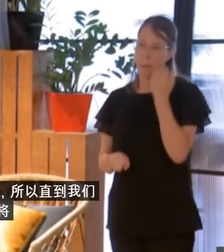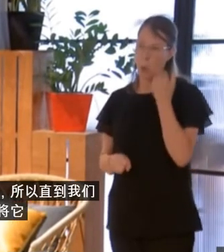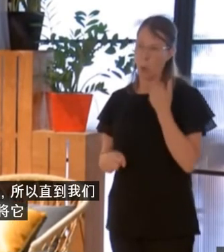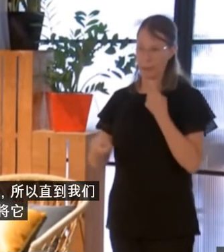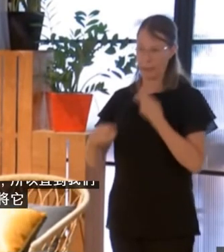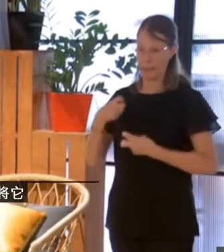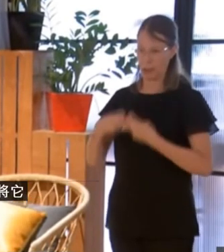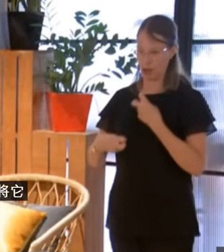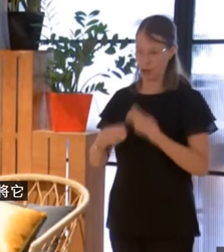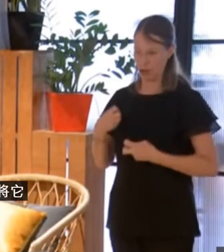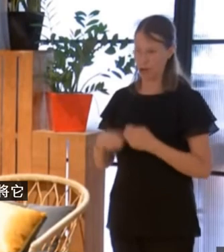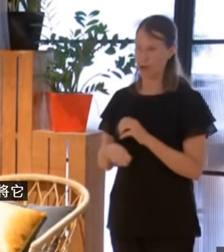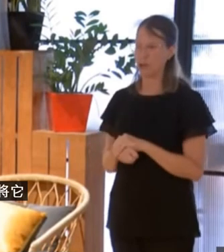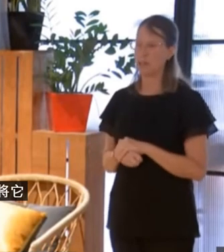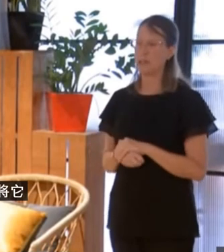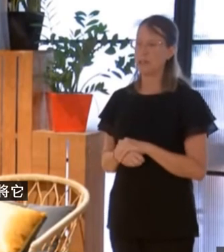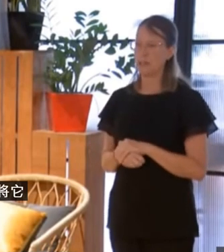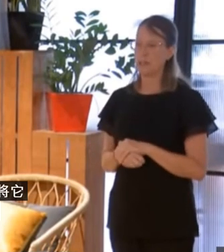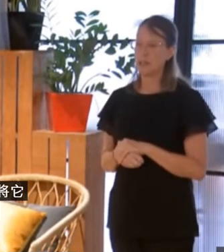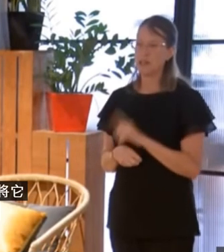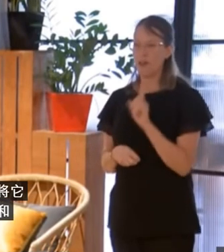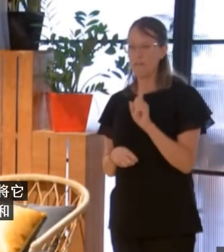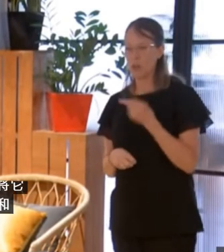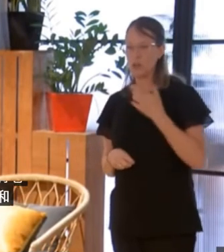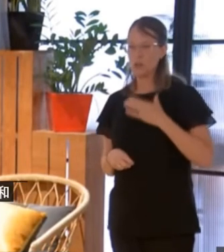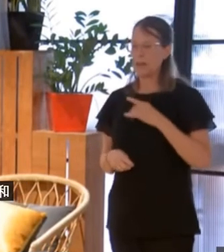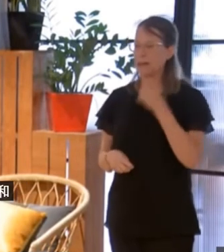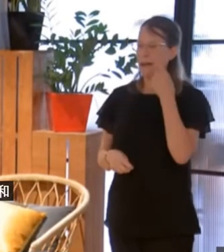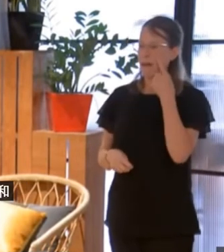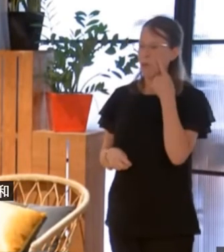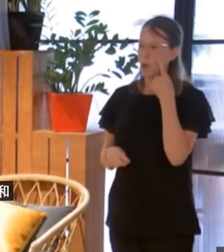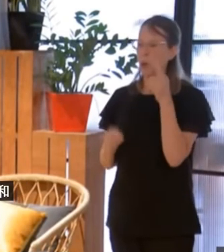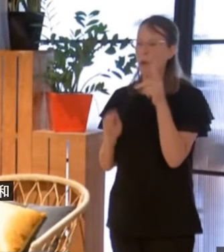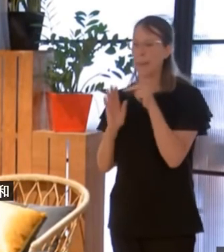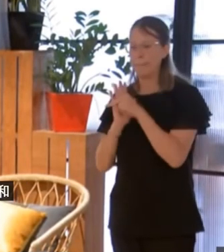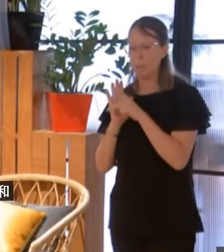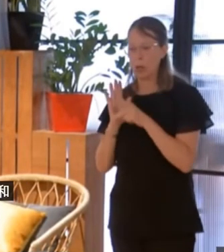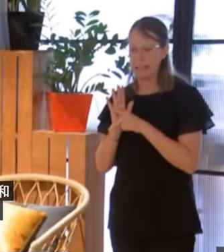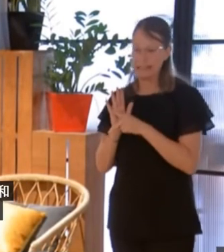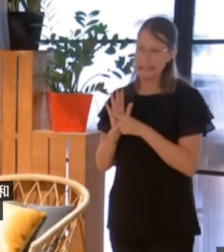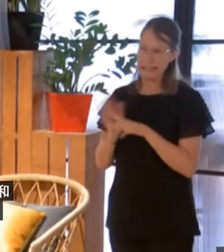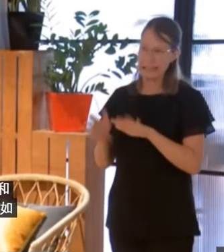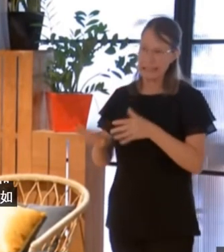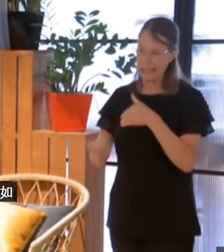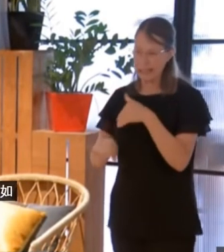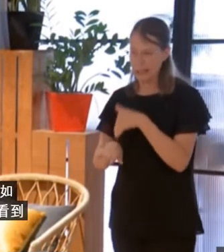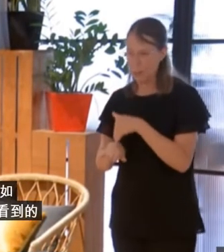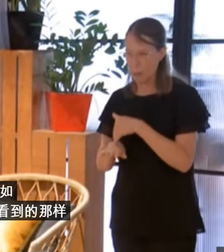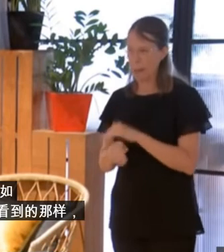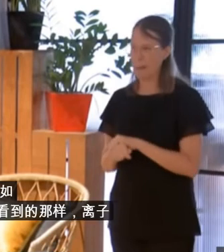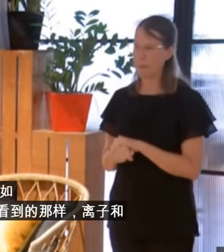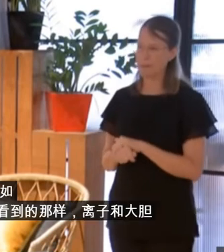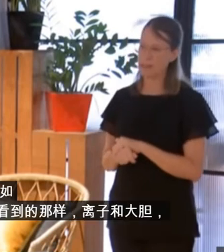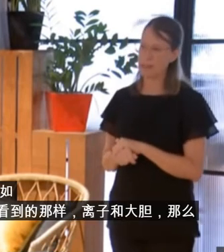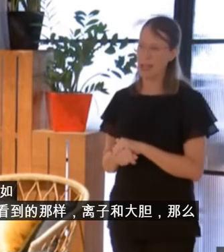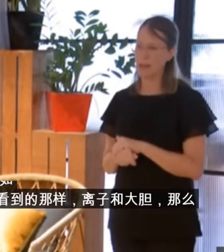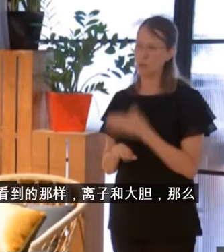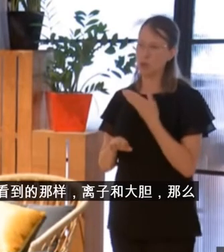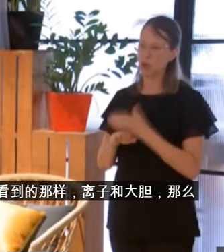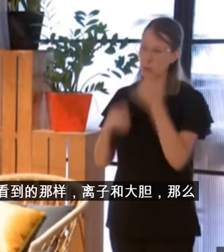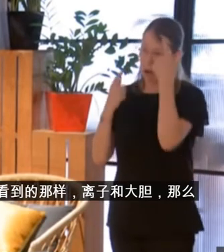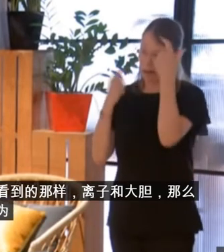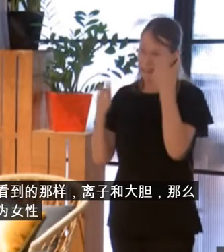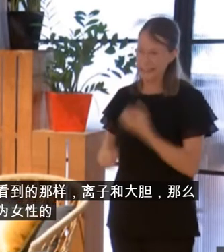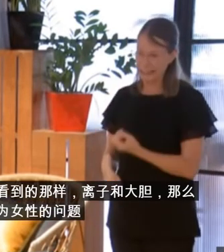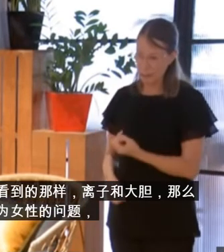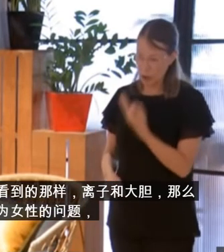frontal and deal with it as a problem of policy and a lack of innovation and boldness, as the Treasurer has asked us to look at, then